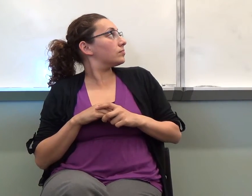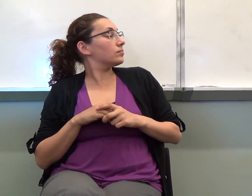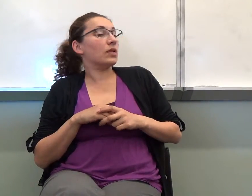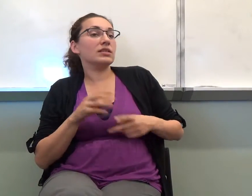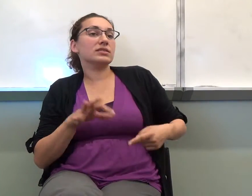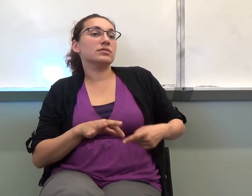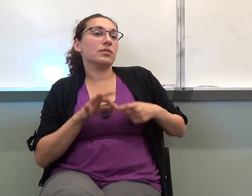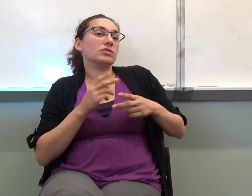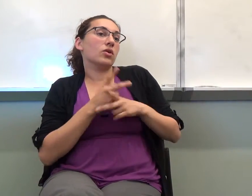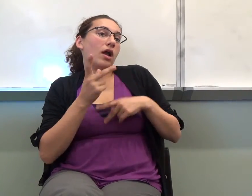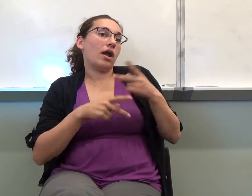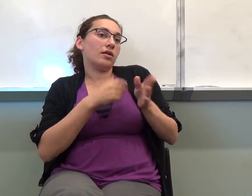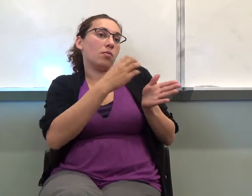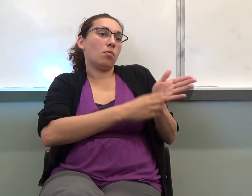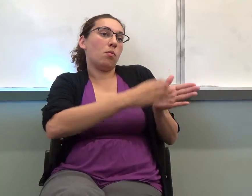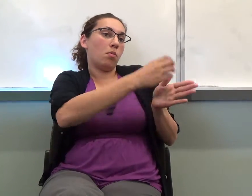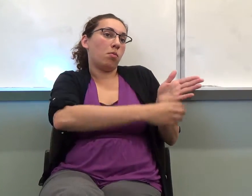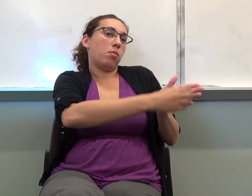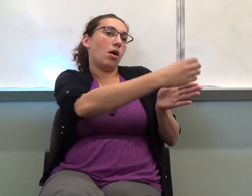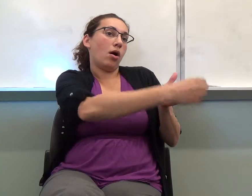of bar graph